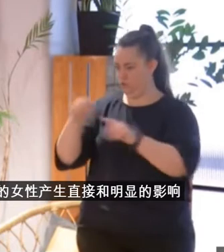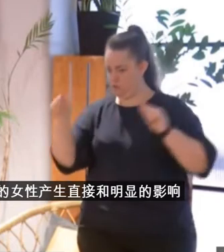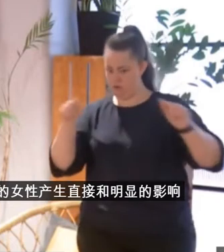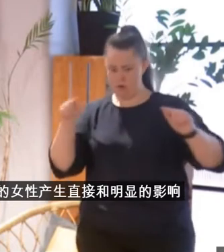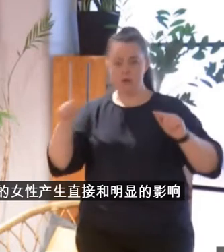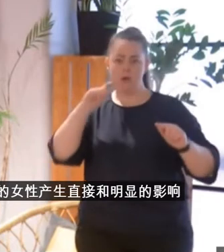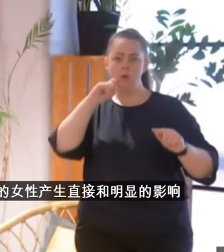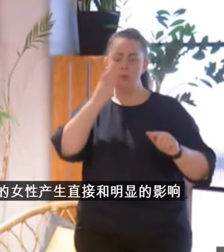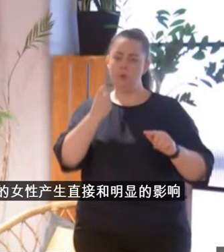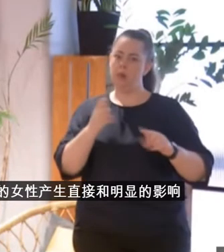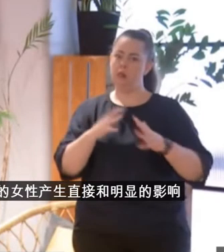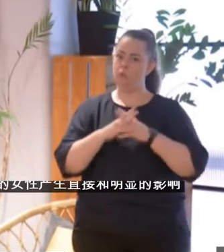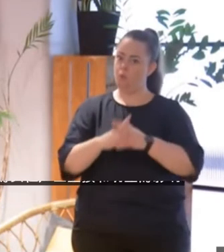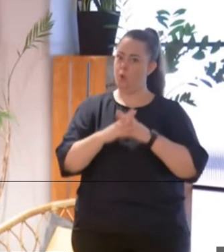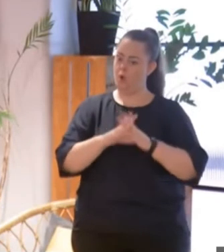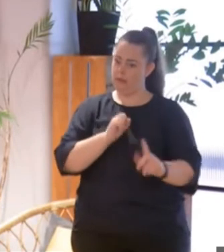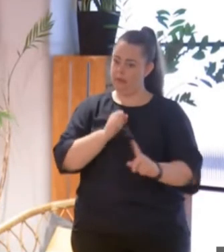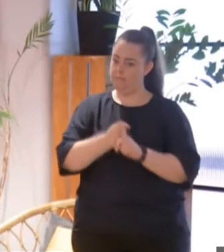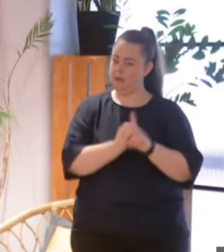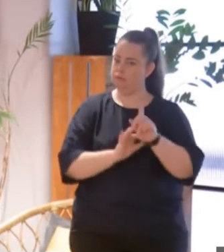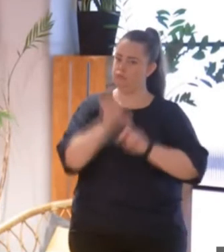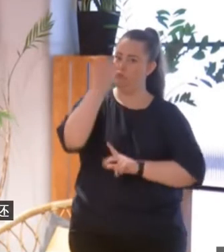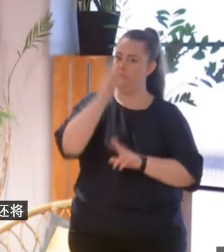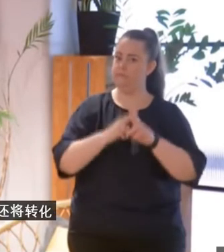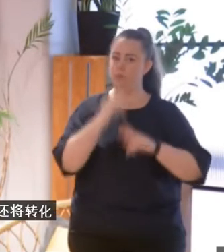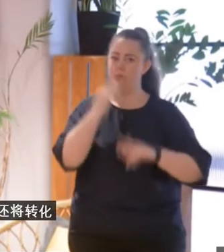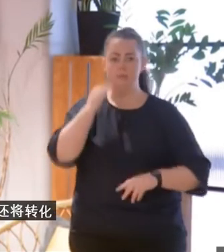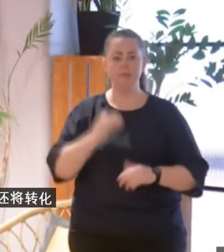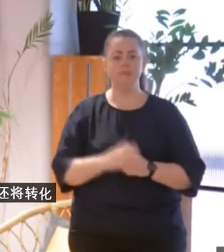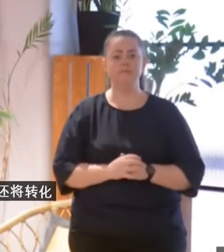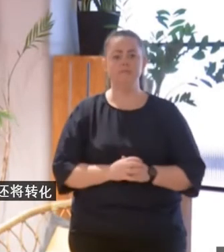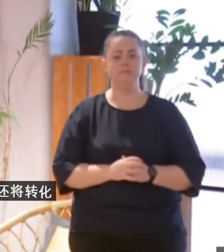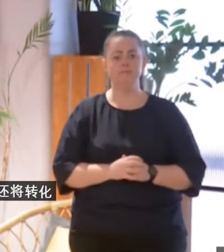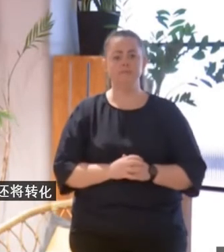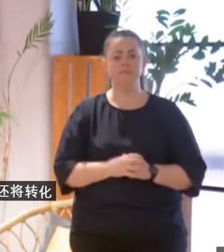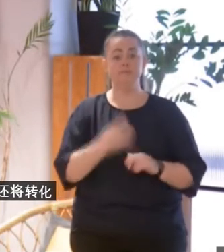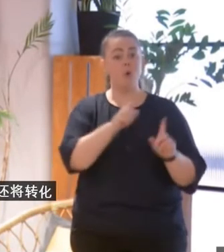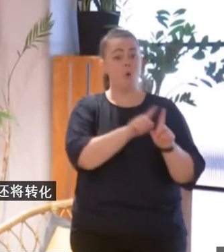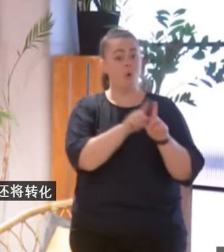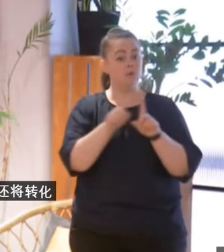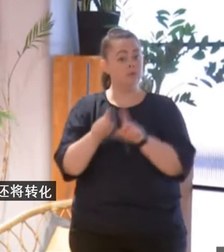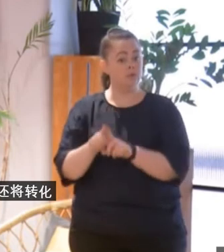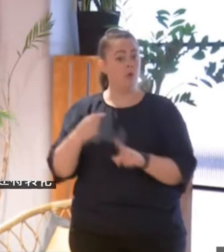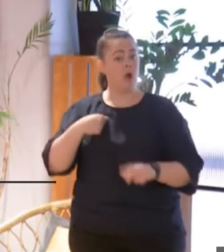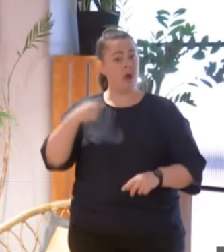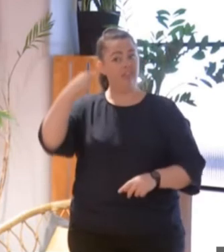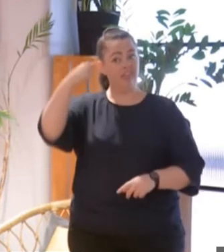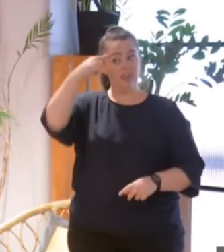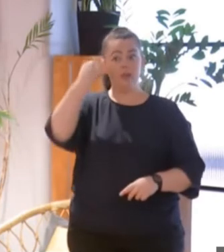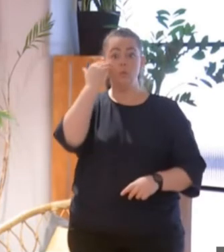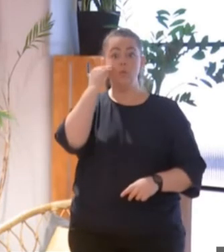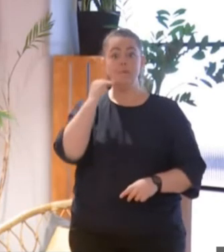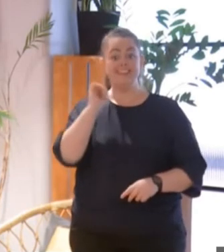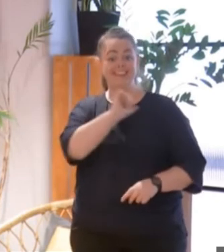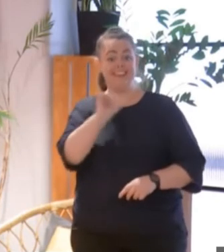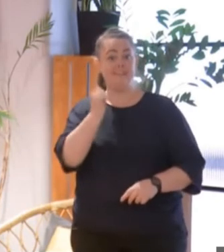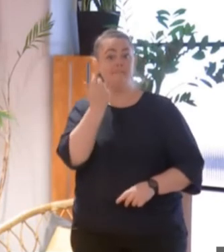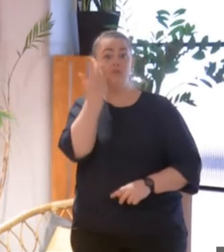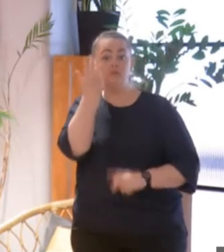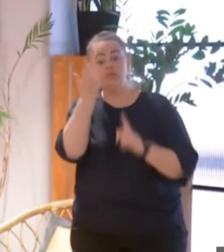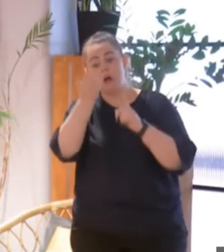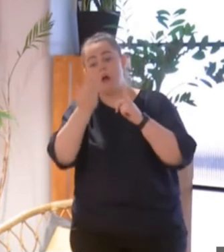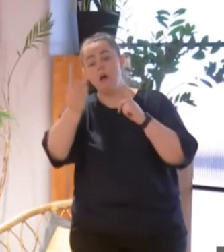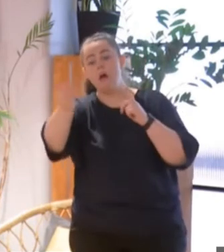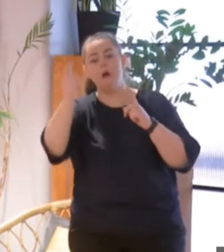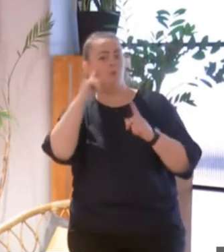the women of New South Wales. And critically, that it will also translate to economic benefits for women in their future, with better